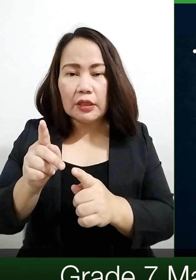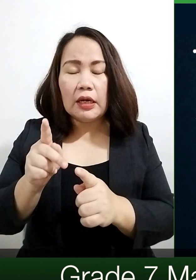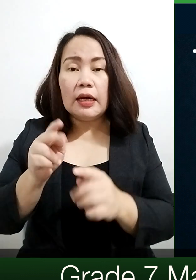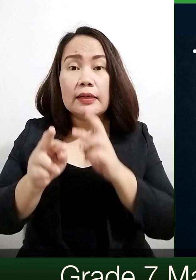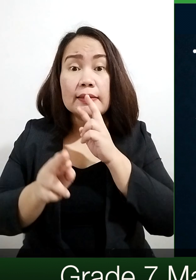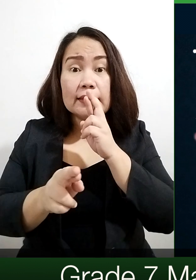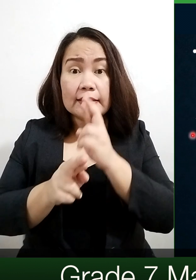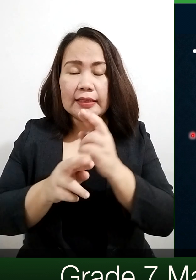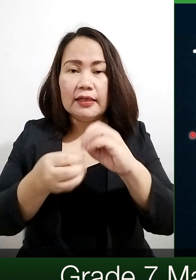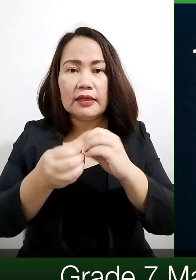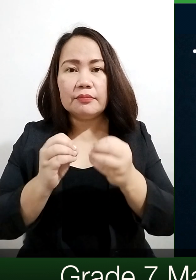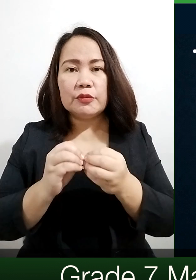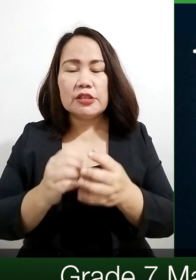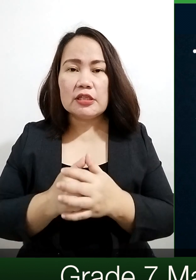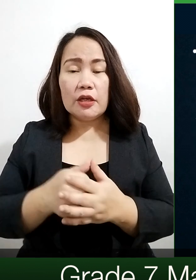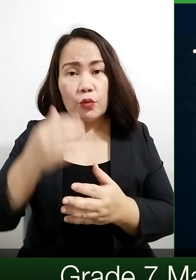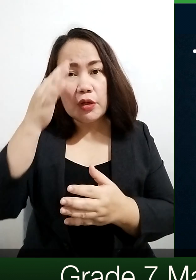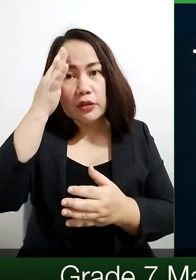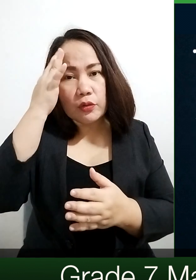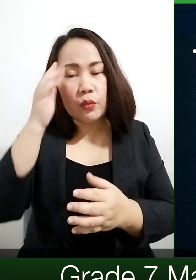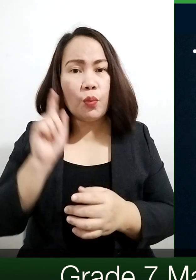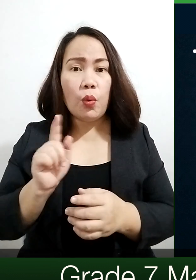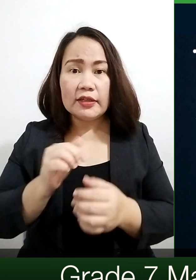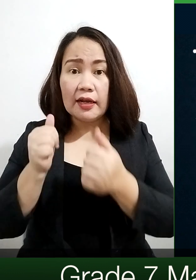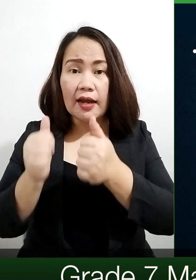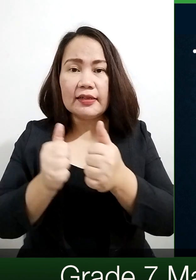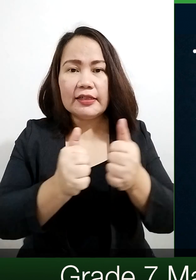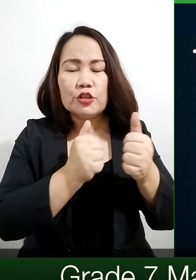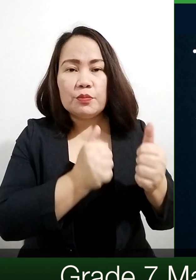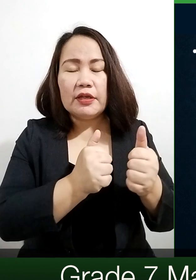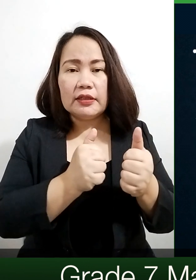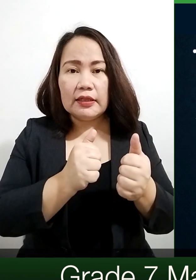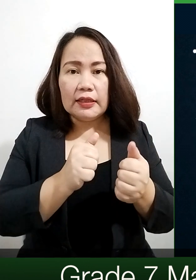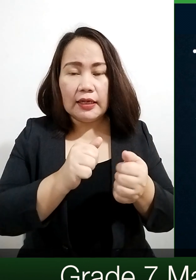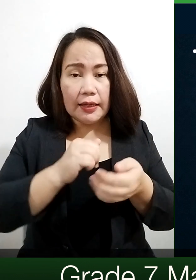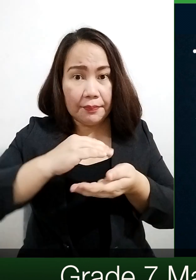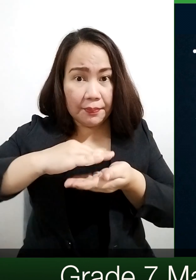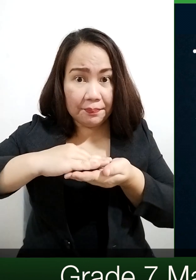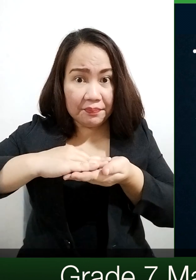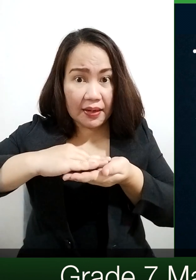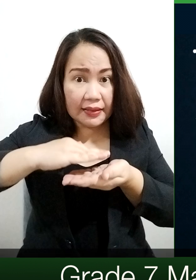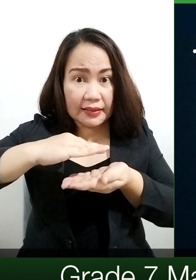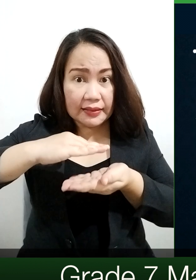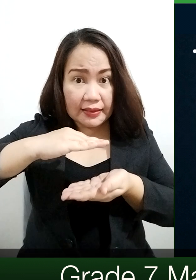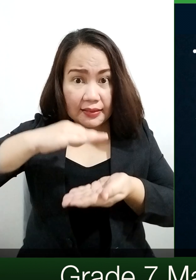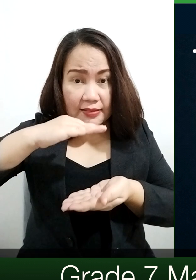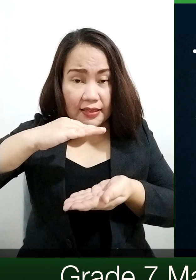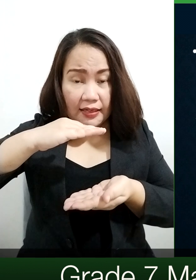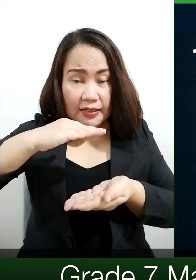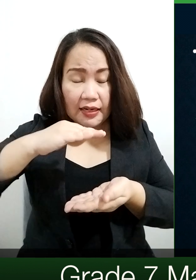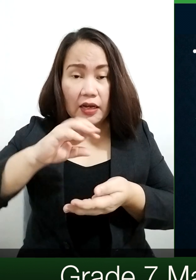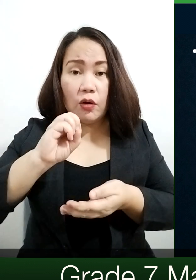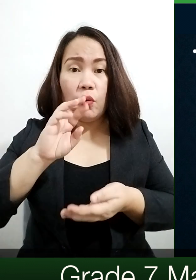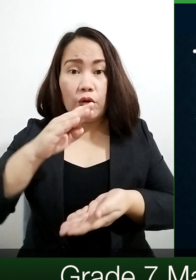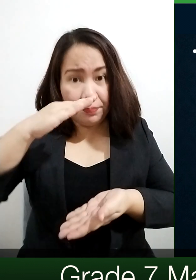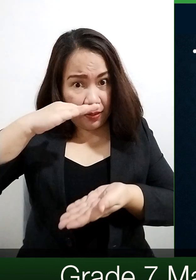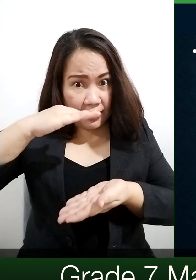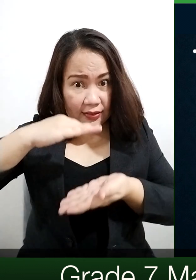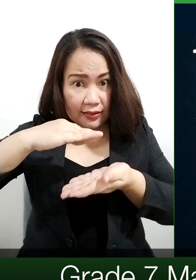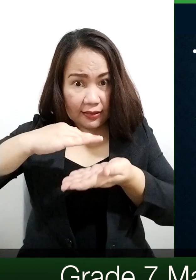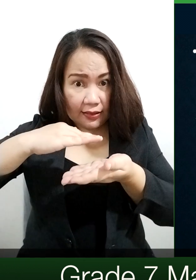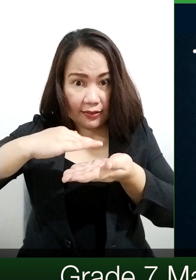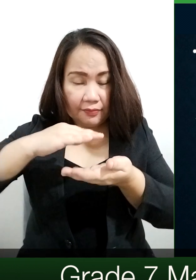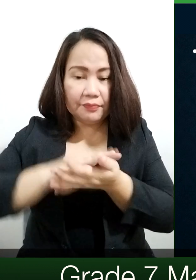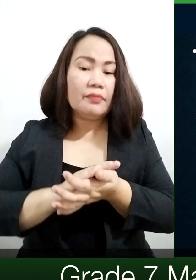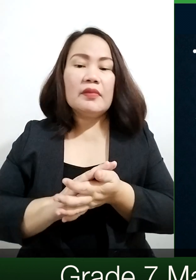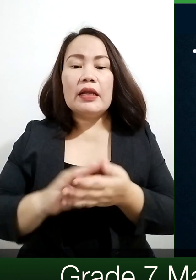ating mga real numbers. Malalaman nyo kung ano ang arrangement niya sa increasing and decreasing order. And then another, let's